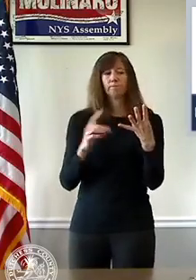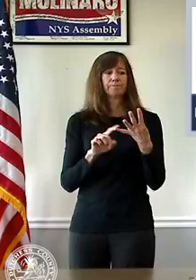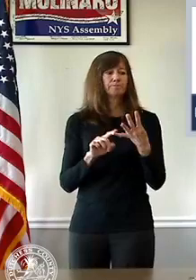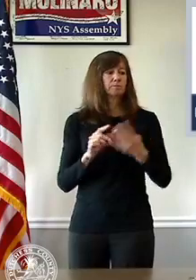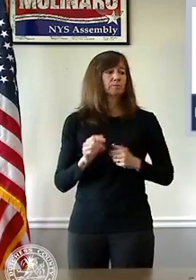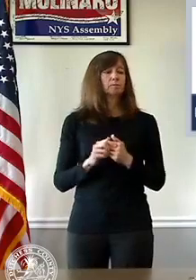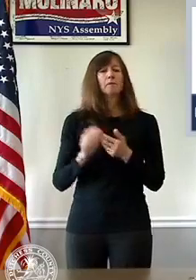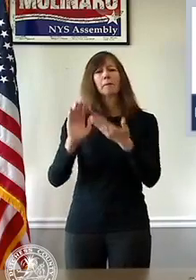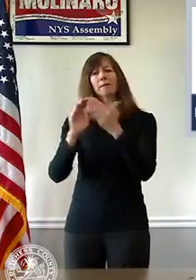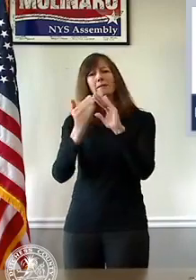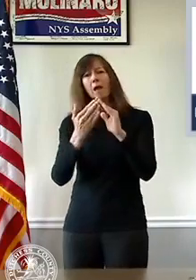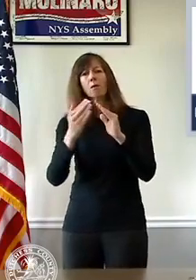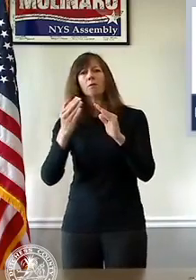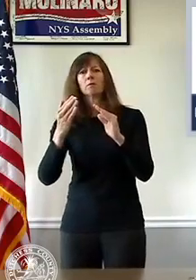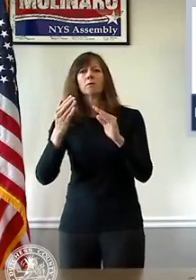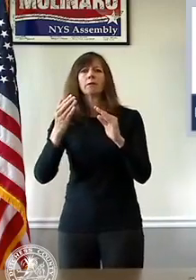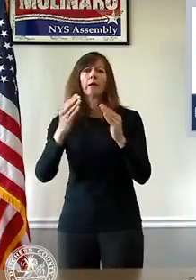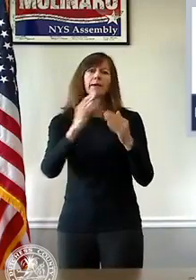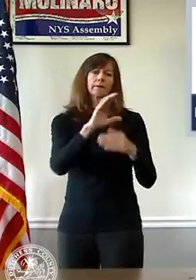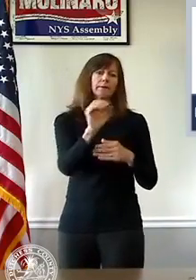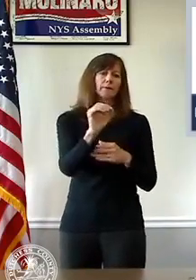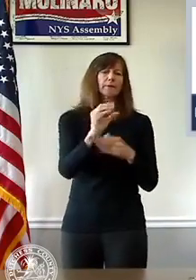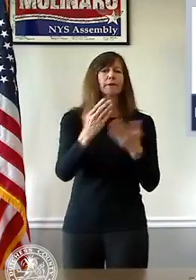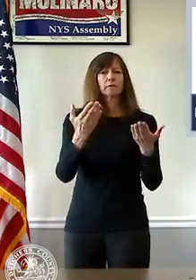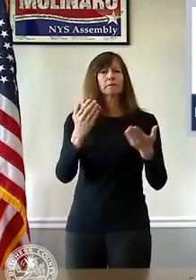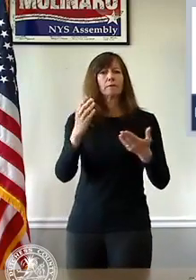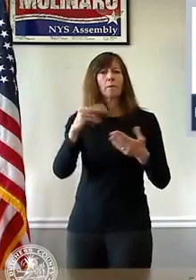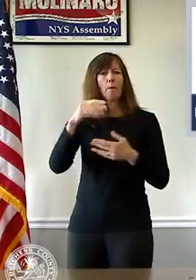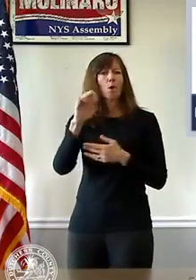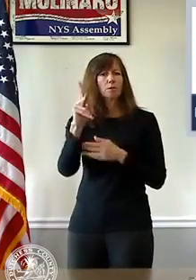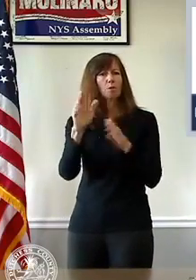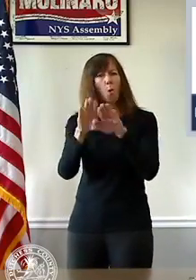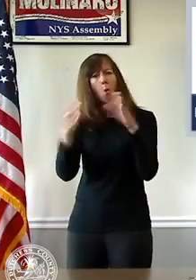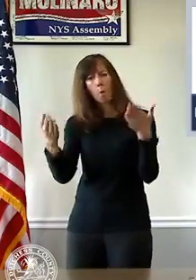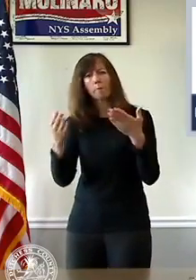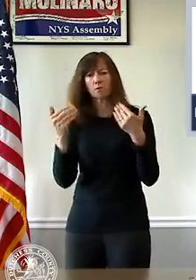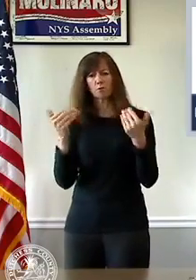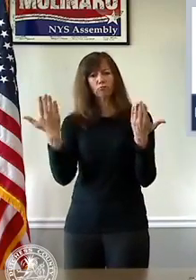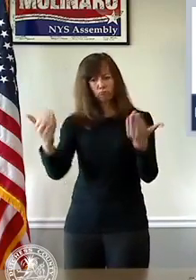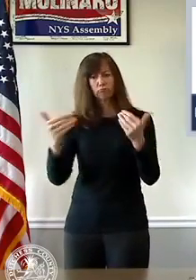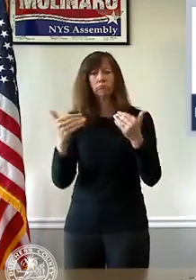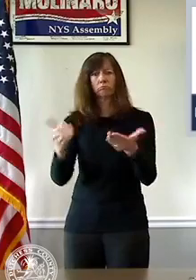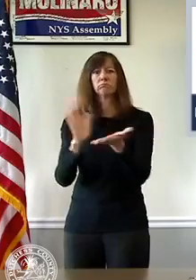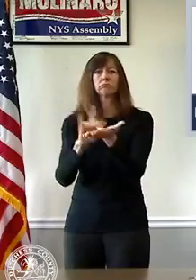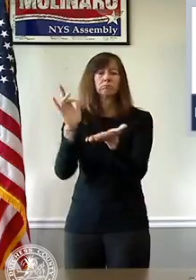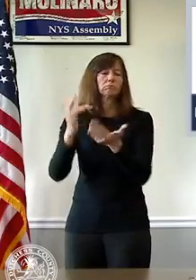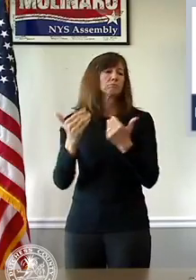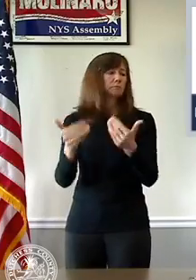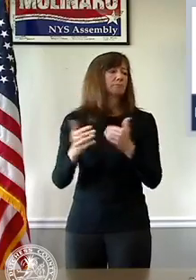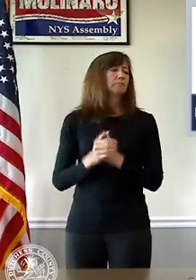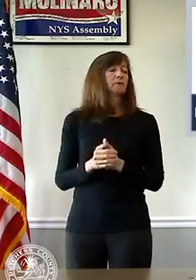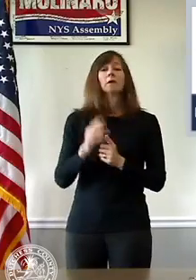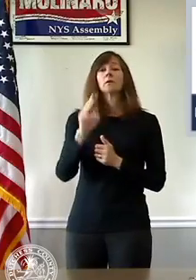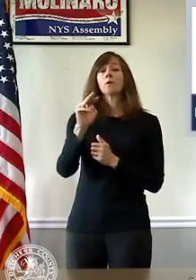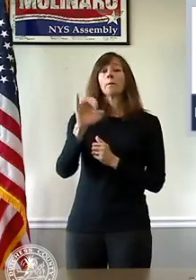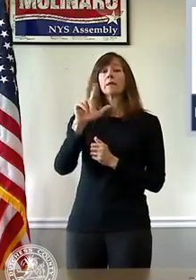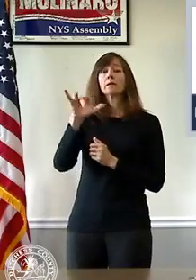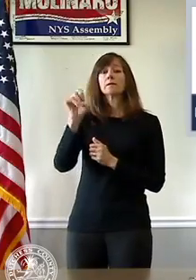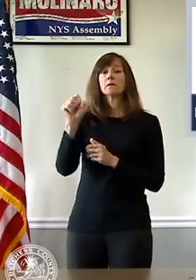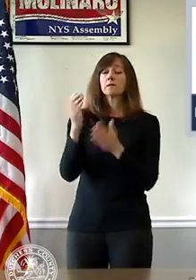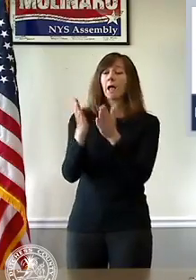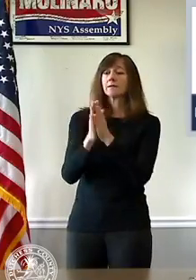parks are open. Dutchess County parks are open. Please take advantage of them. We'd welcome you to that. Melissa's asking about when will masks go